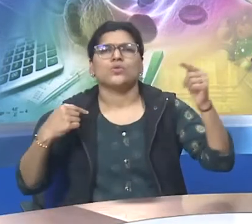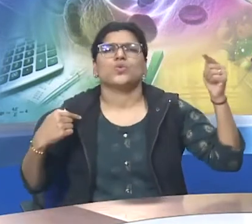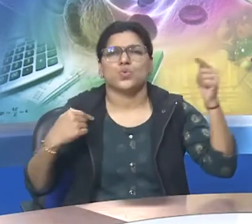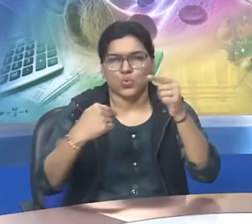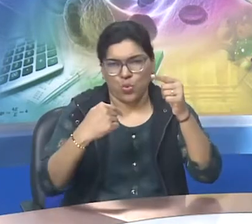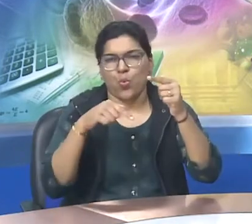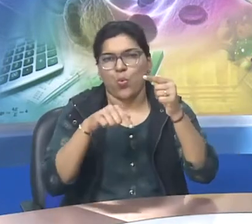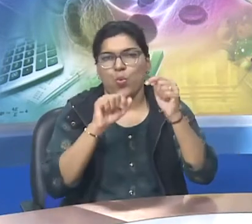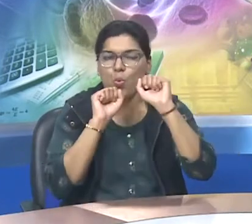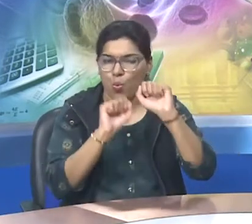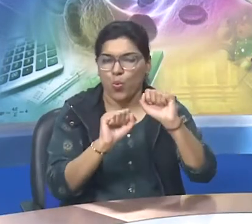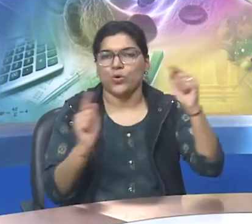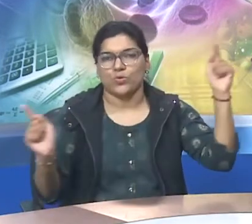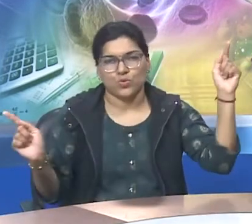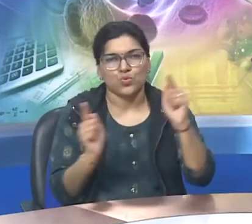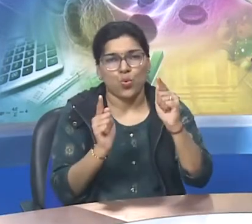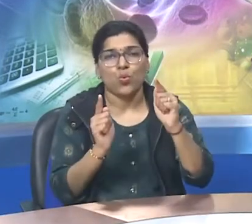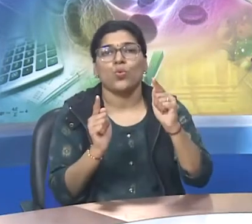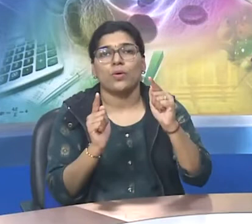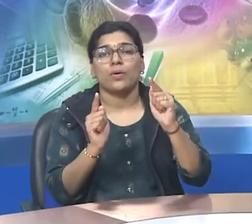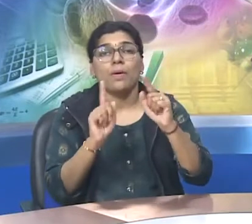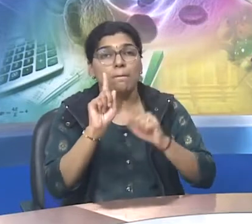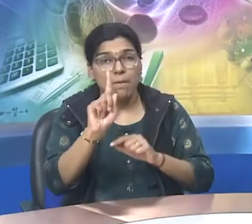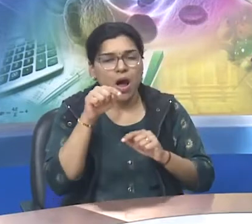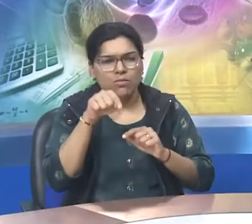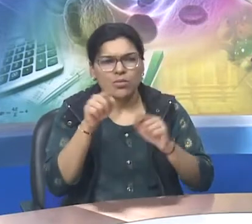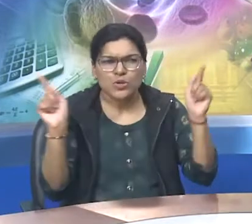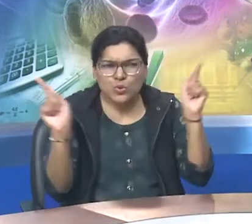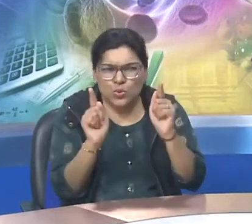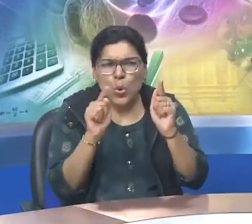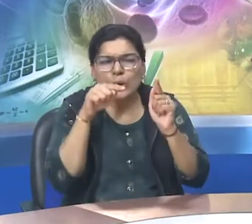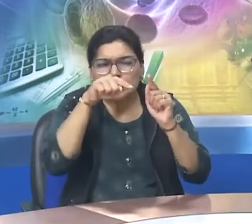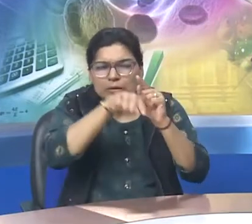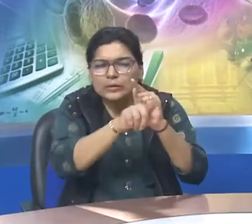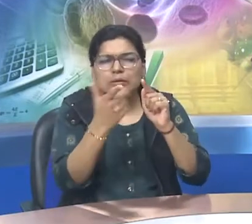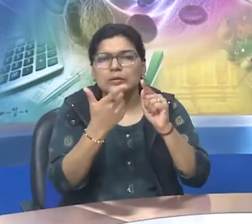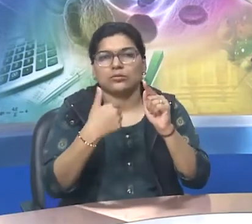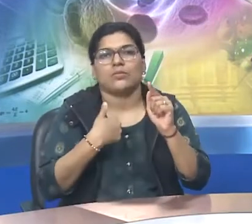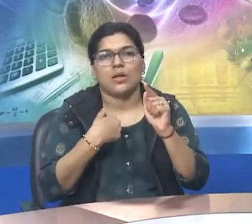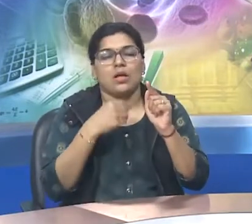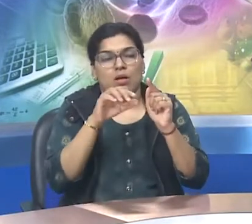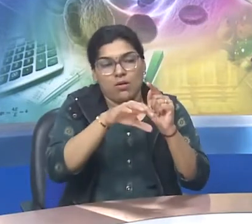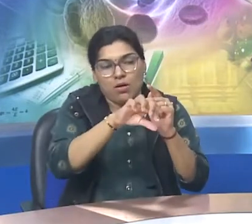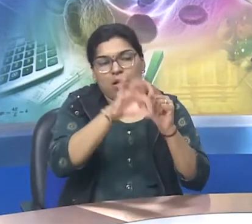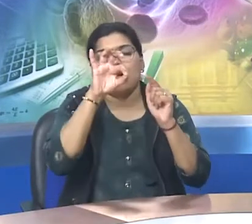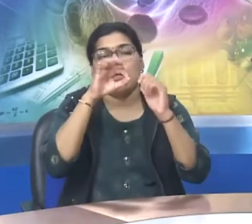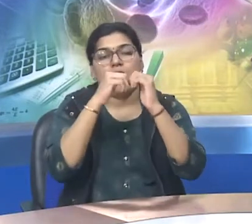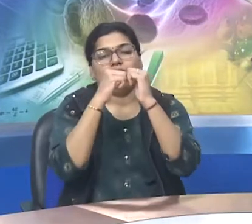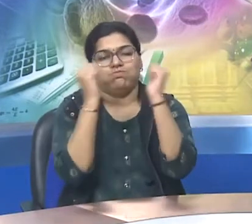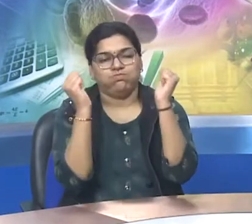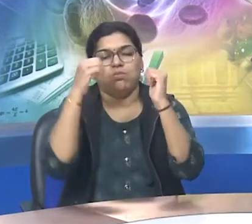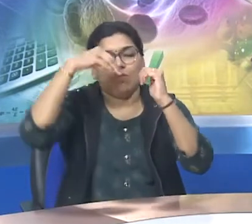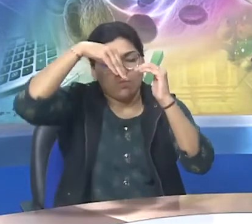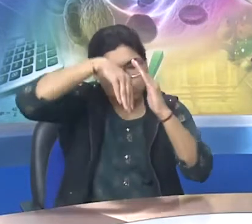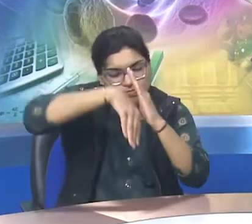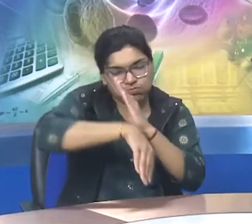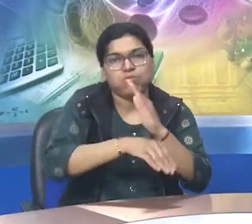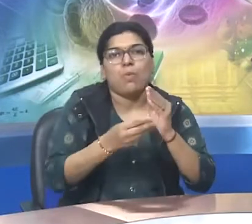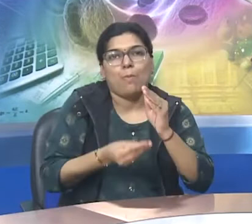a long one. It's a short poem, but we would be